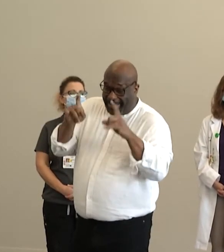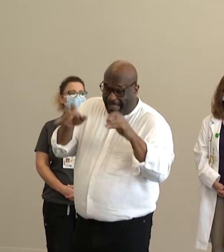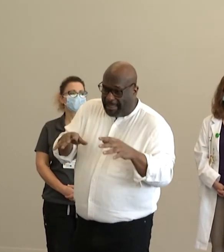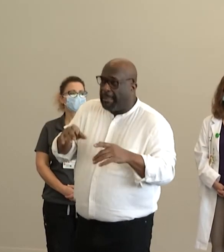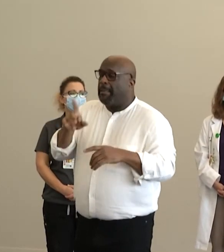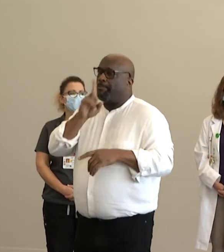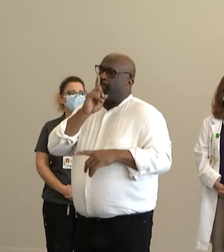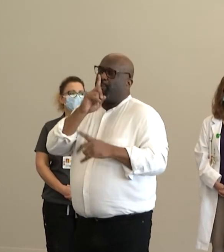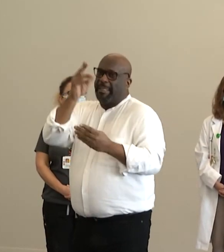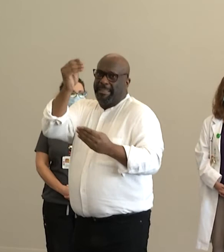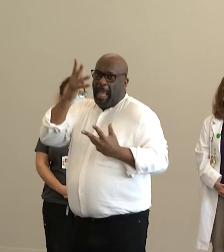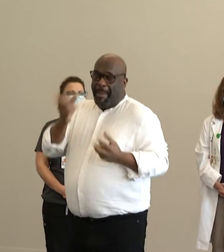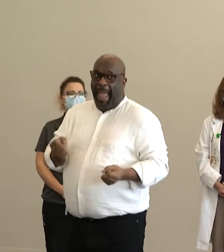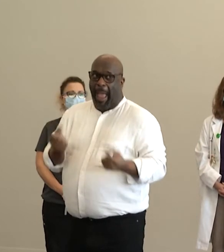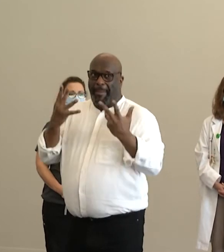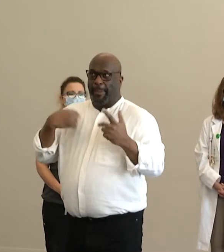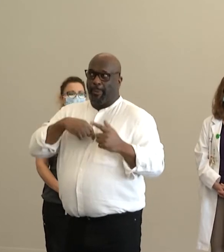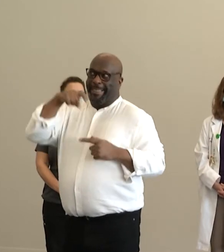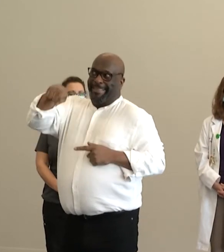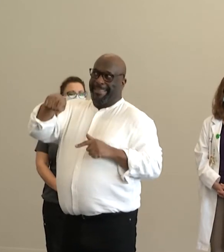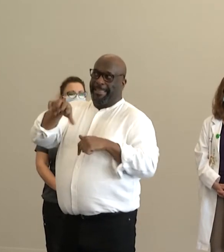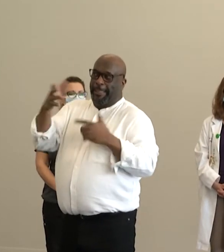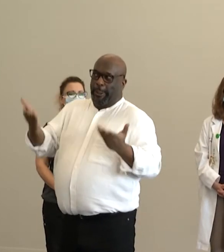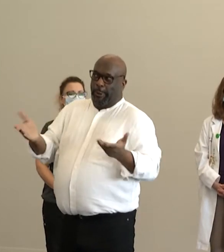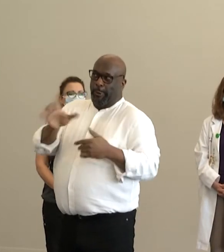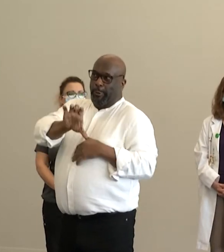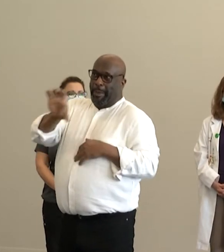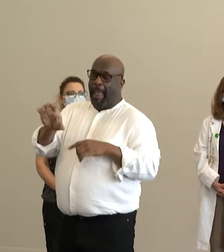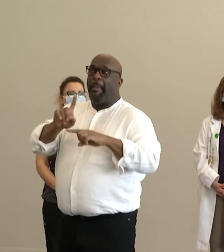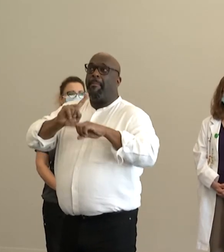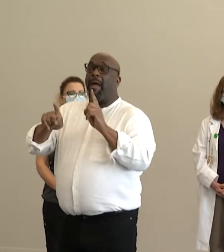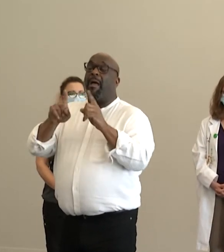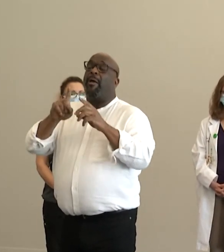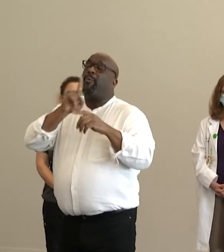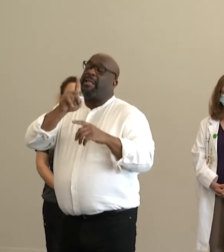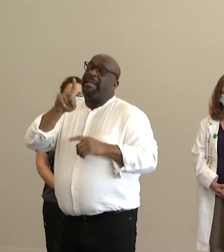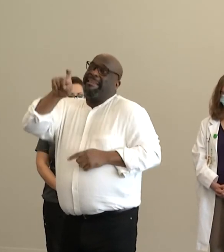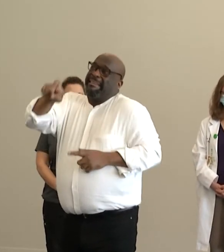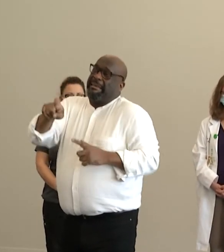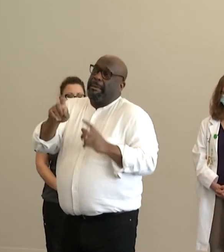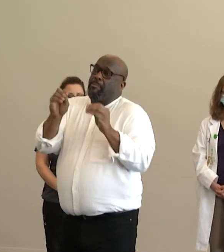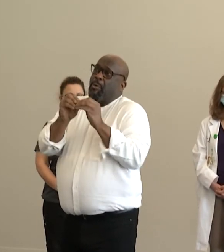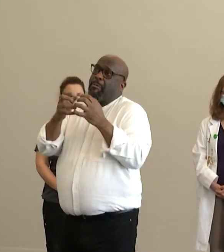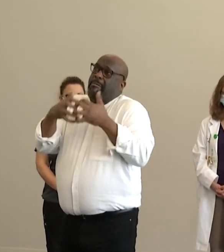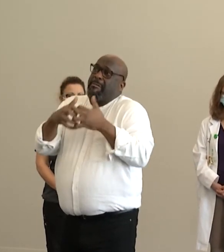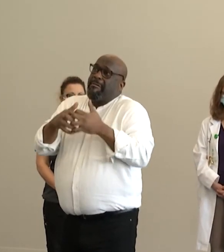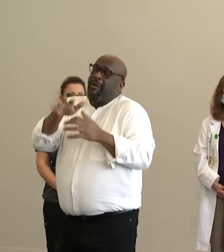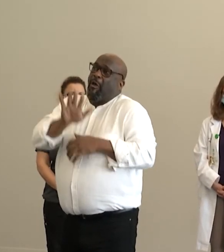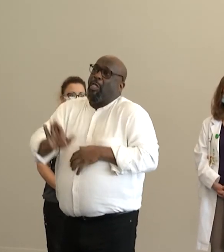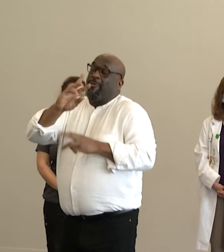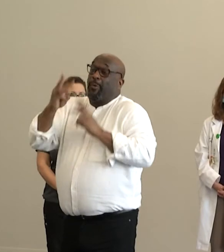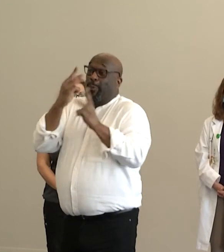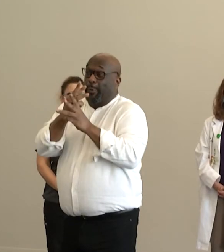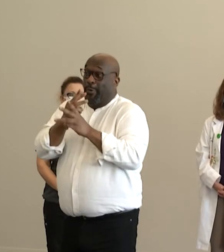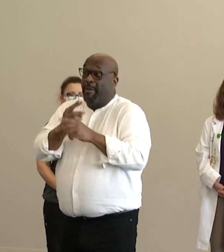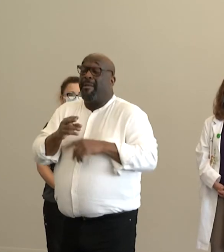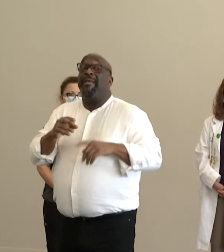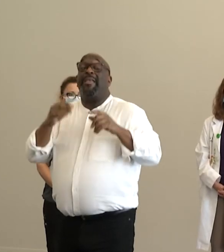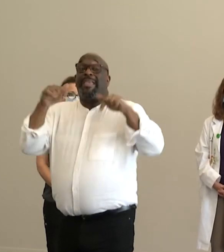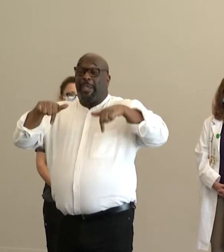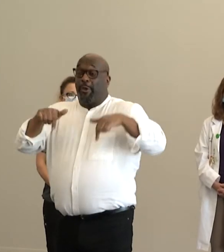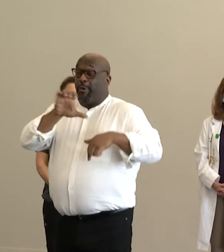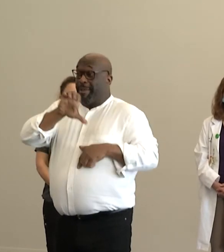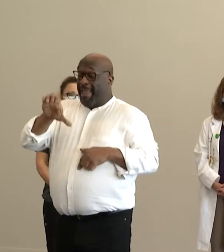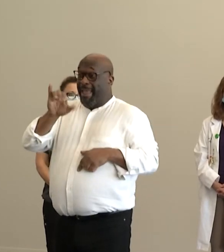have at county individually, but it's a worldwide need. At county, you know, ICUs are getting very